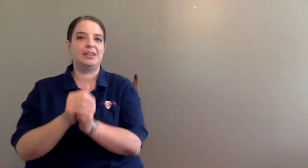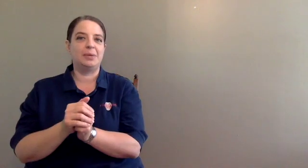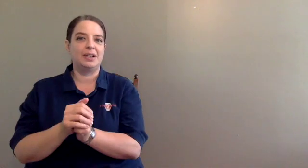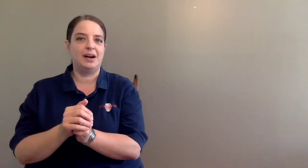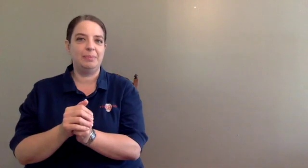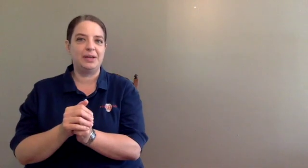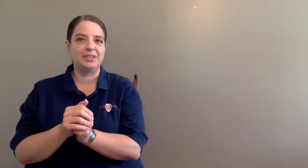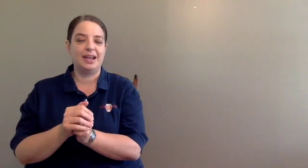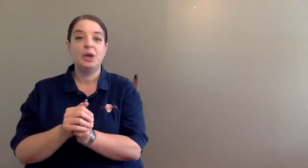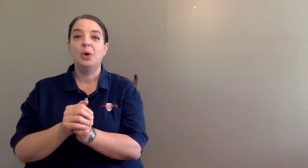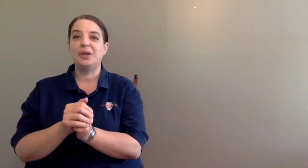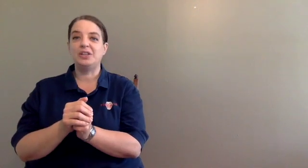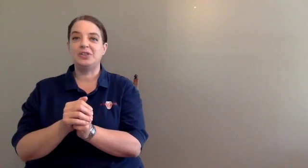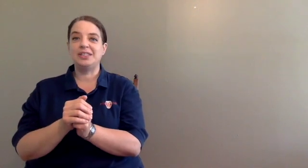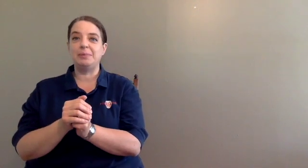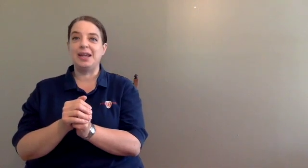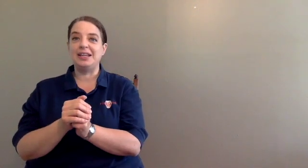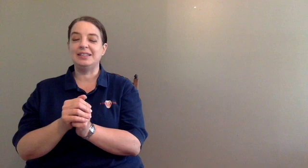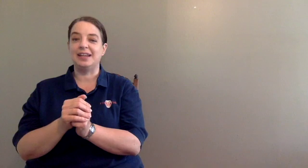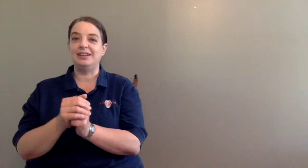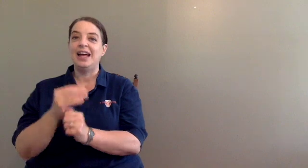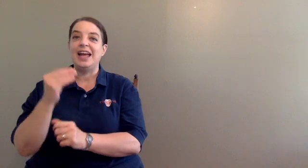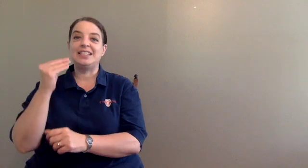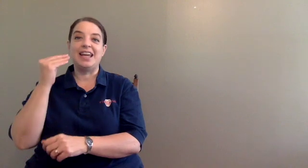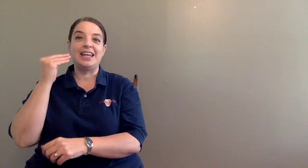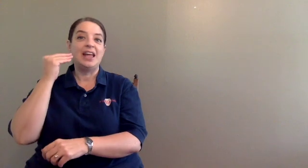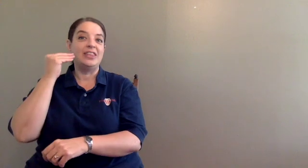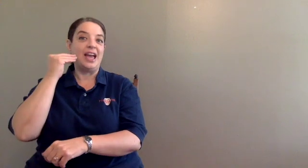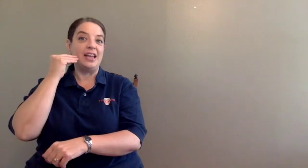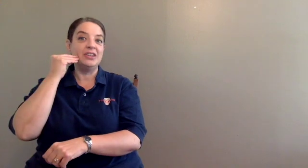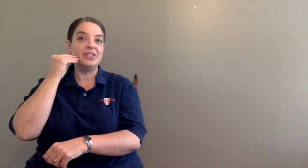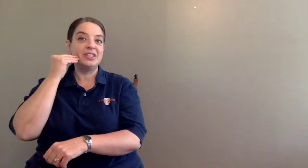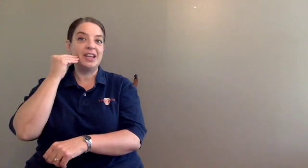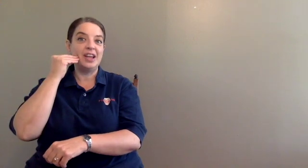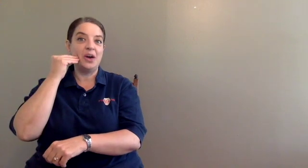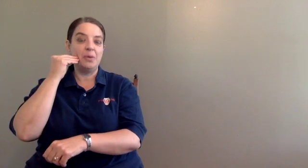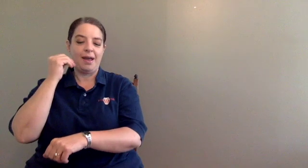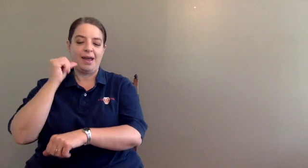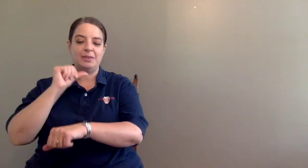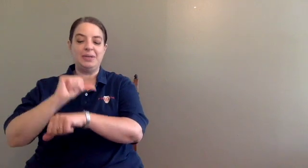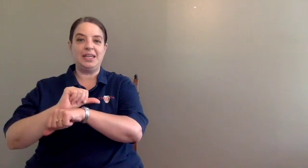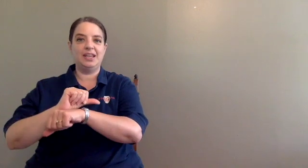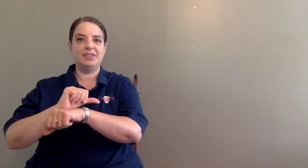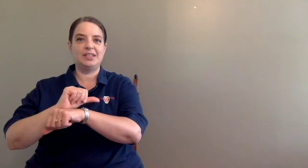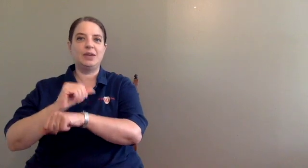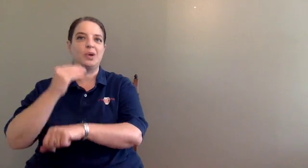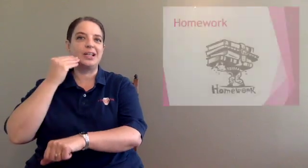make a compound sign. We can do the same in ASL and take the end of the sign home and the beginning of the sign work and